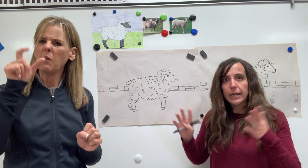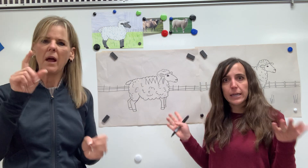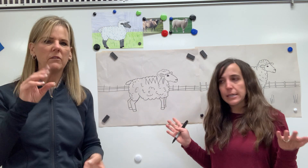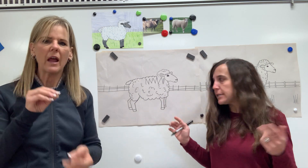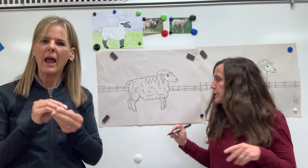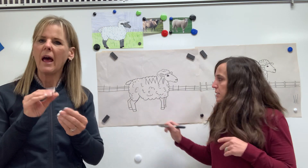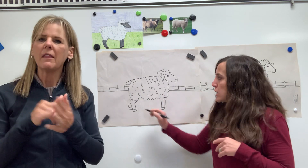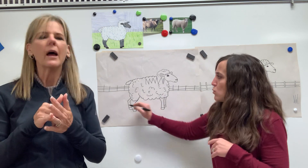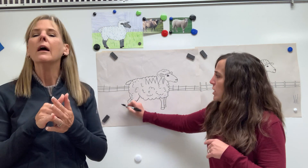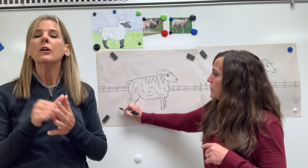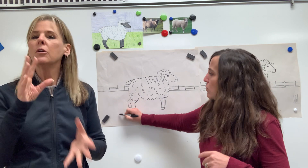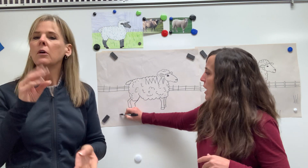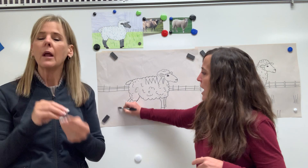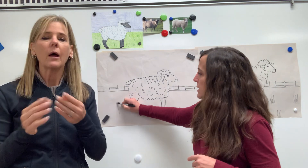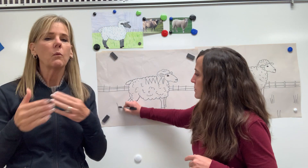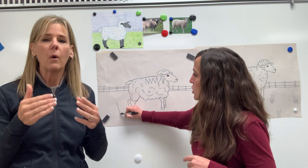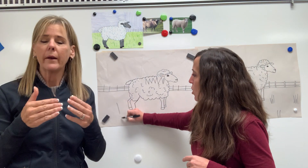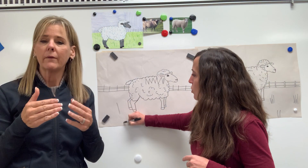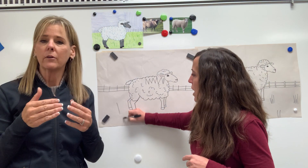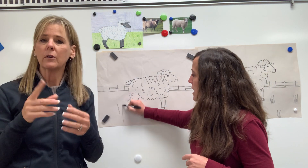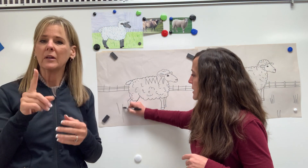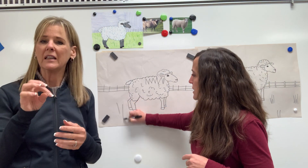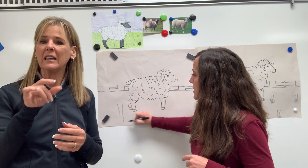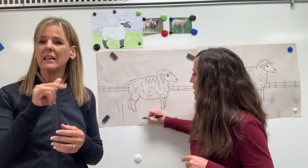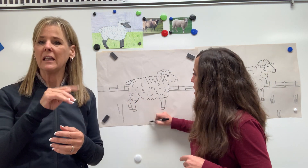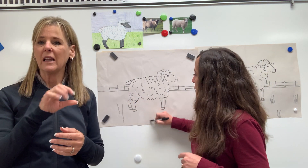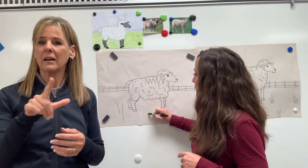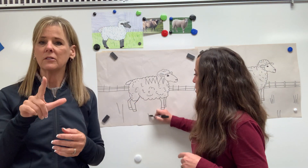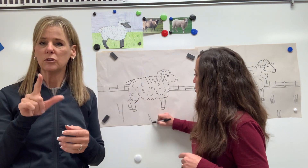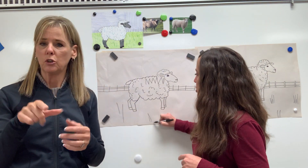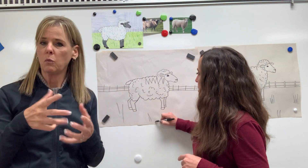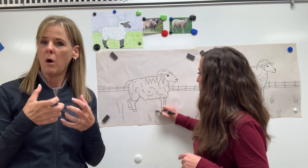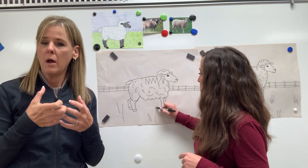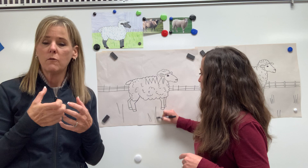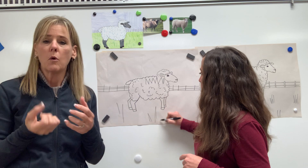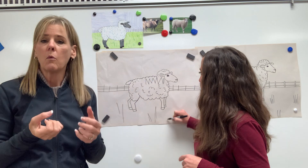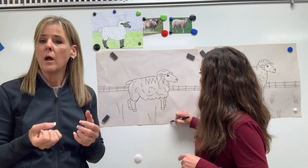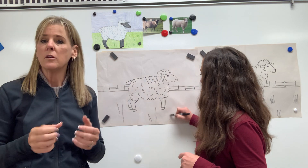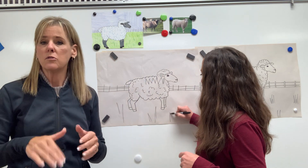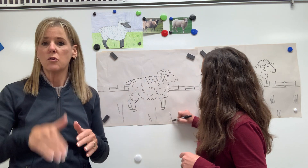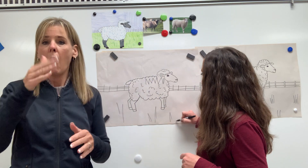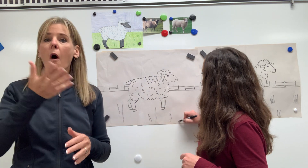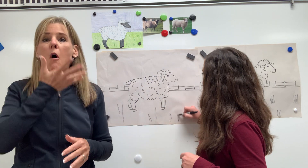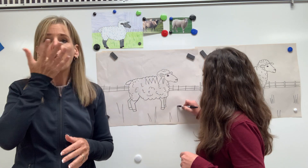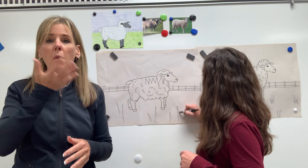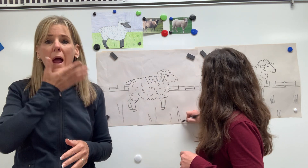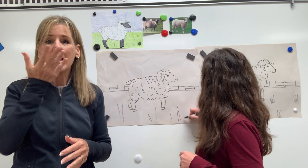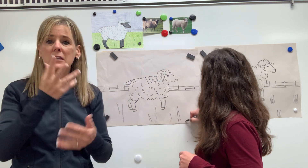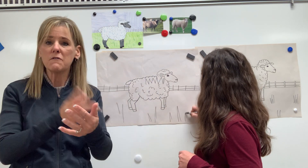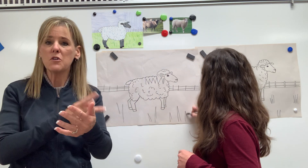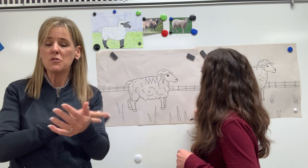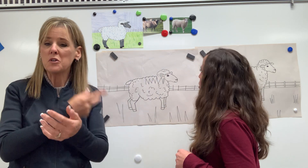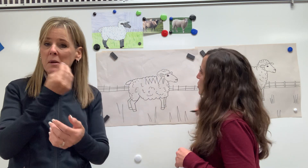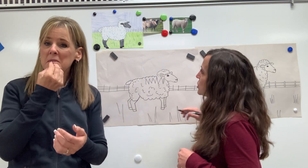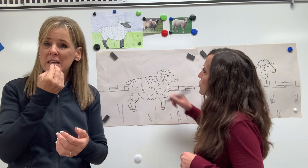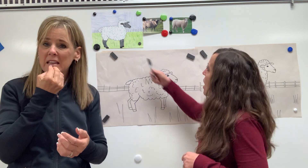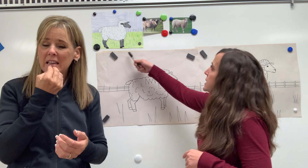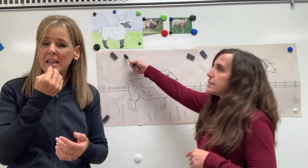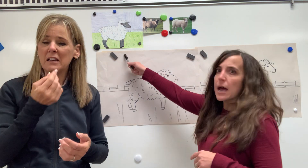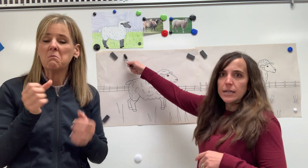any details that you want. If you want to add some tall grasses for your sheep to eat for lunch, you sure could. You could draw a sun in